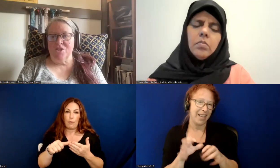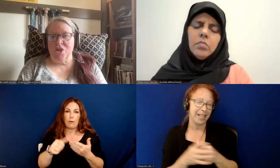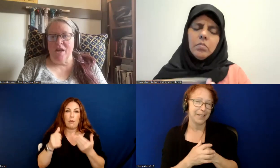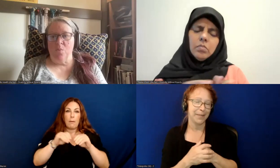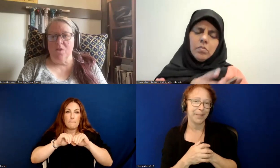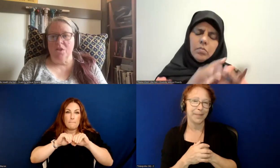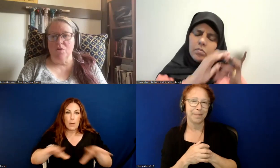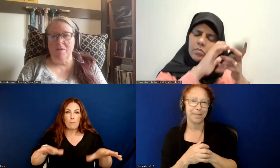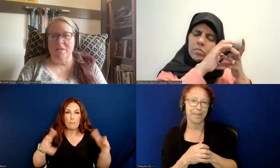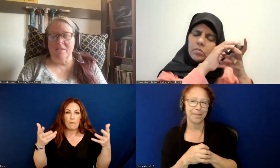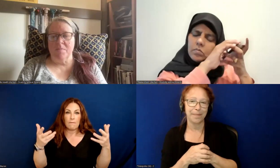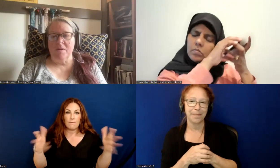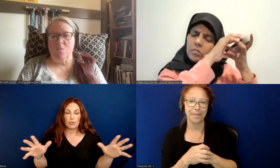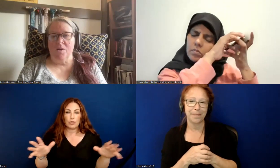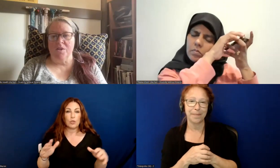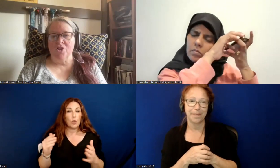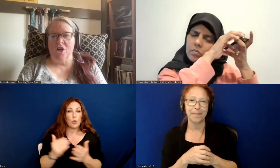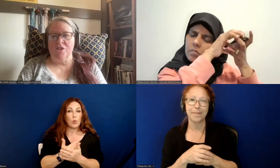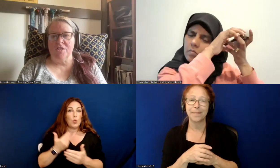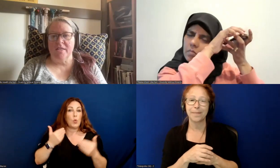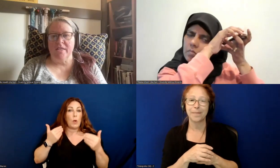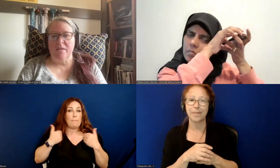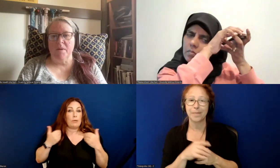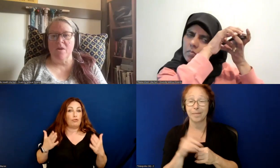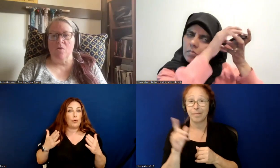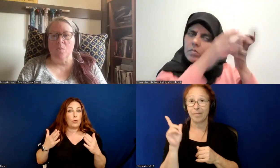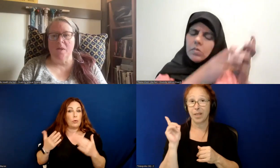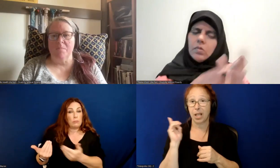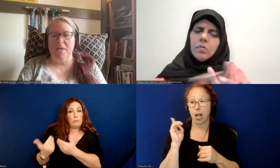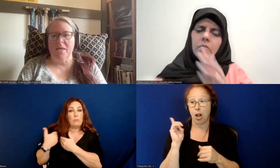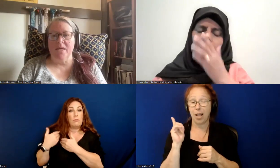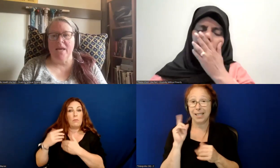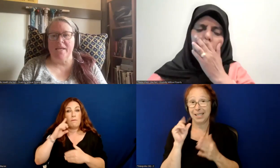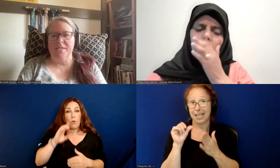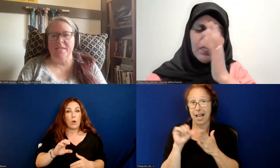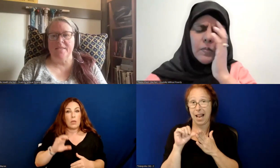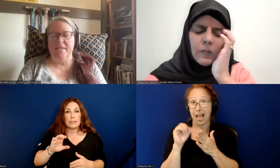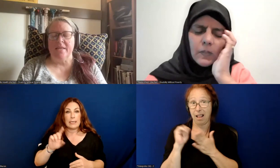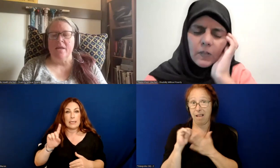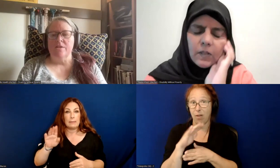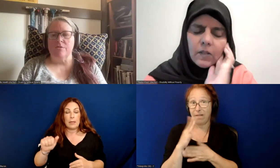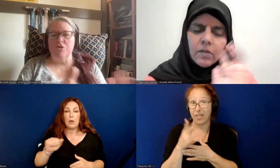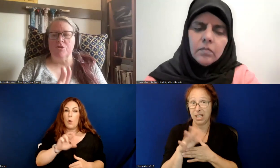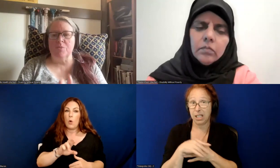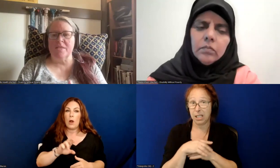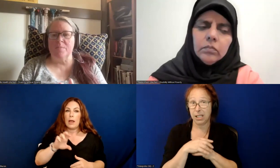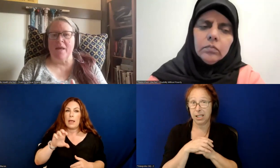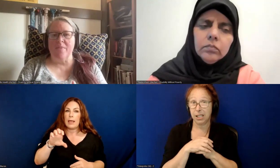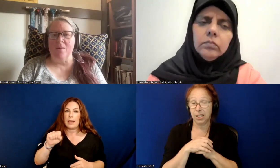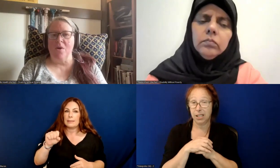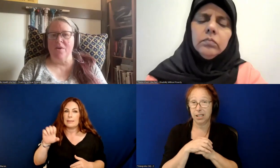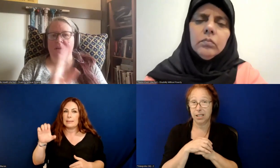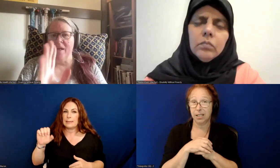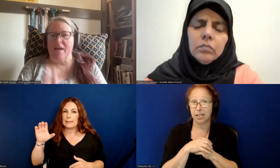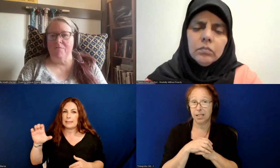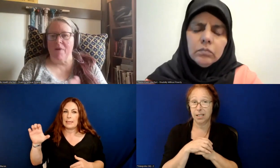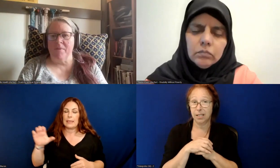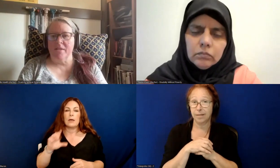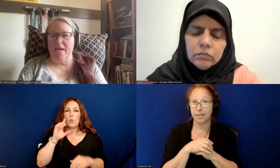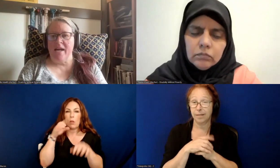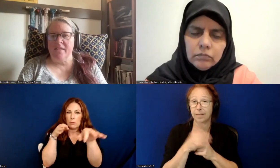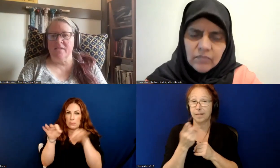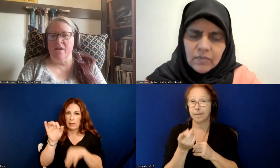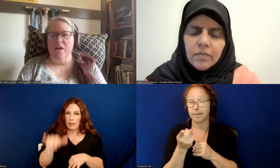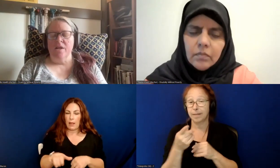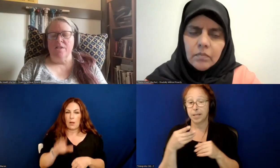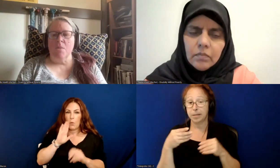and released yet? Will the new minister be the one in charge of the CDB, or will it be ESDC? So just to explain that one, and then I'll get